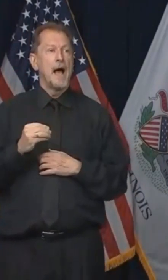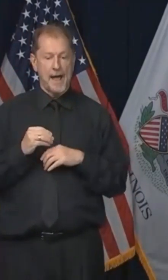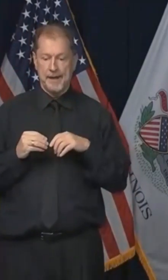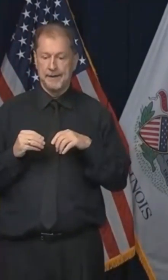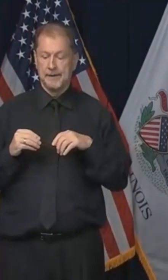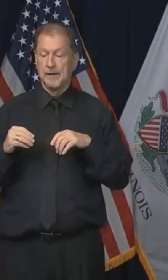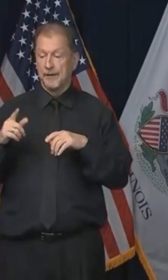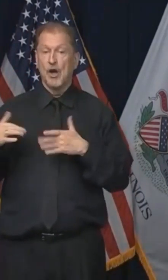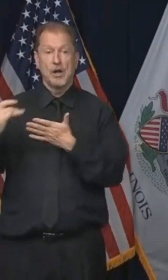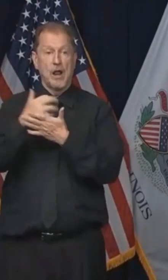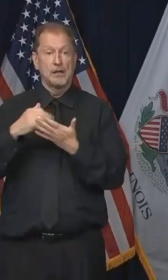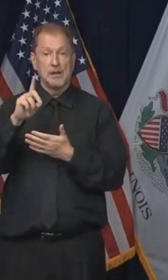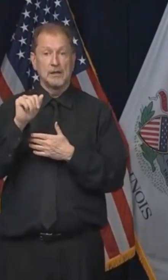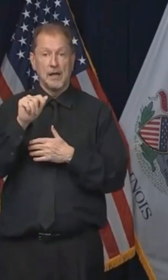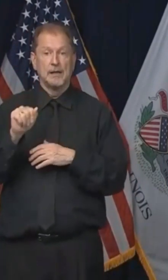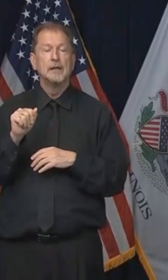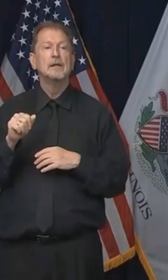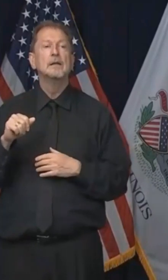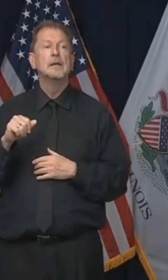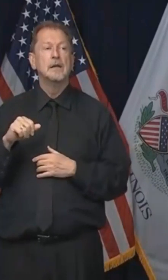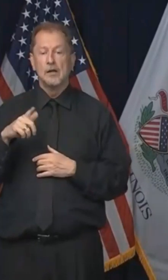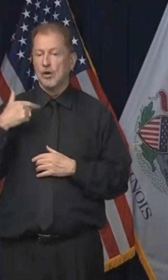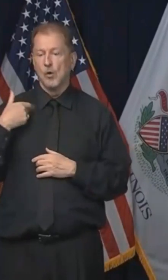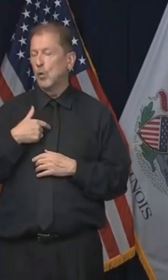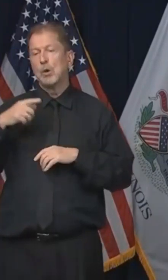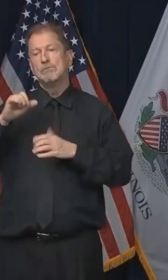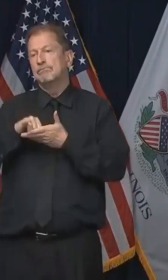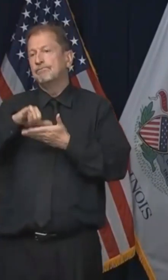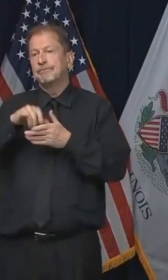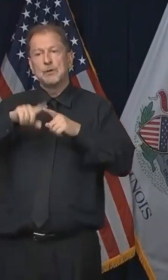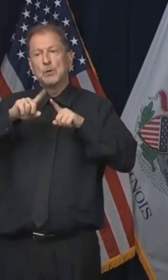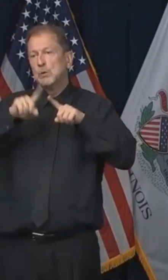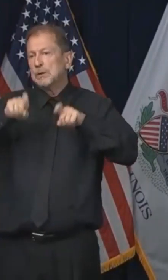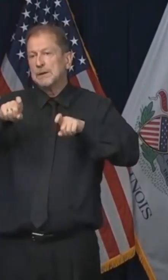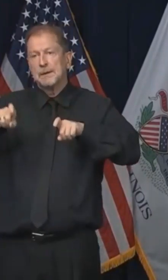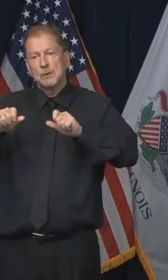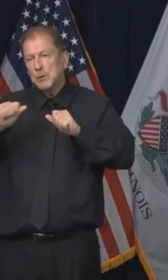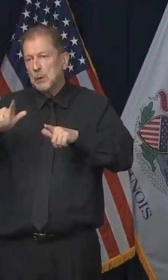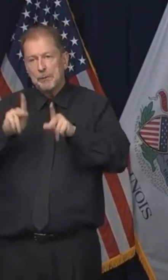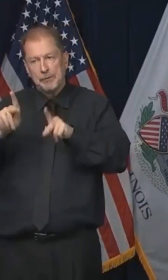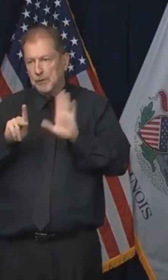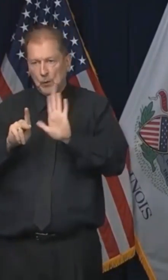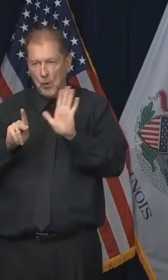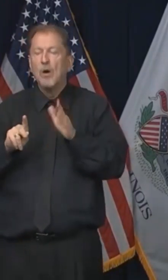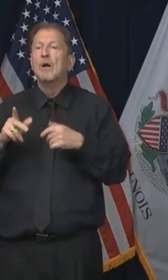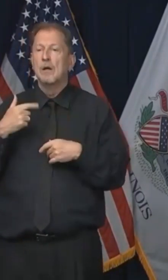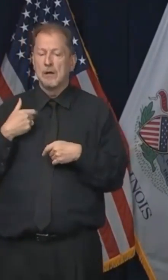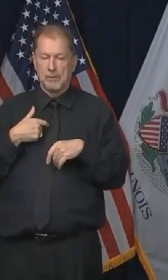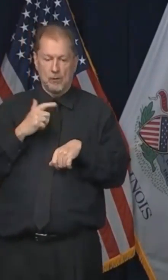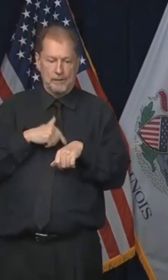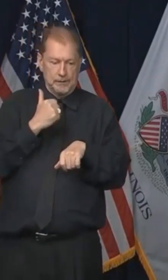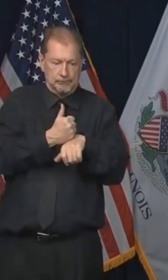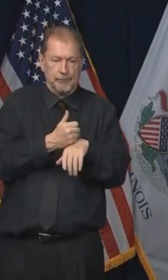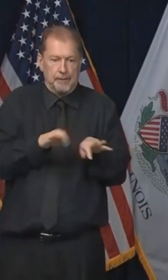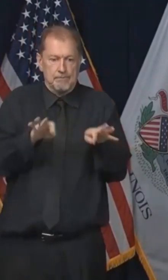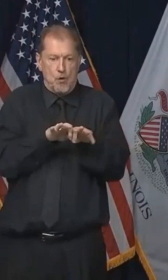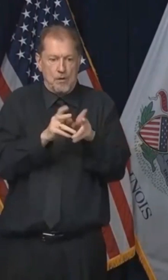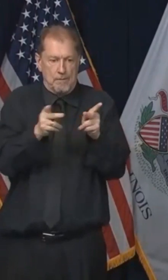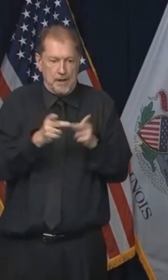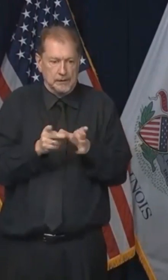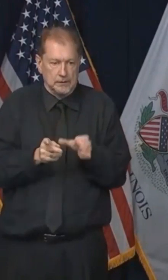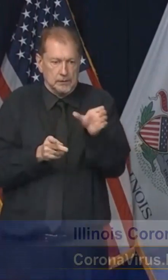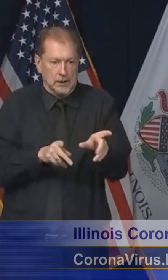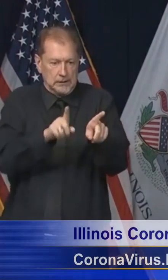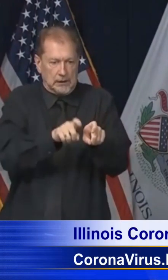we're not going to be able to, there's no way, we've all told you, to test everybody out there, and so we want to make sure that wherever they go, the data